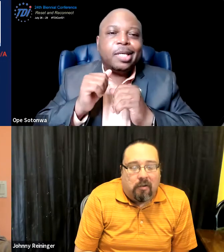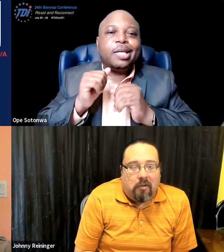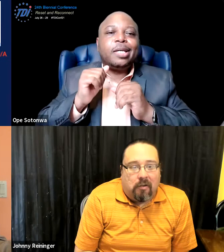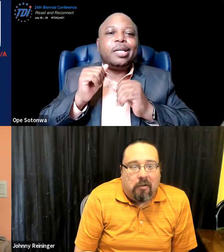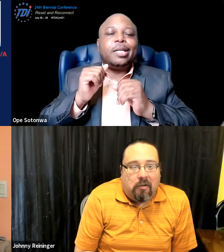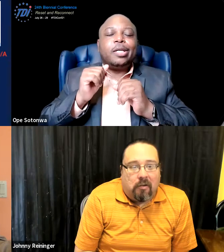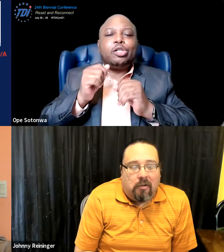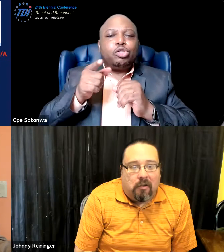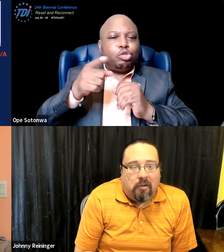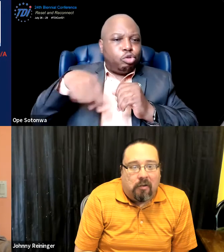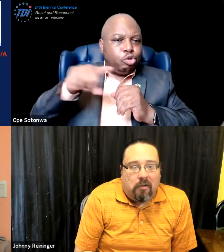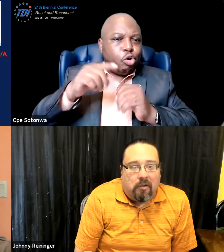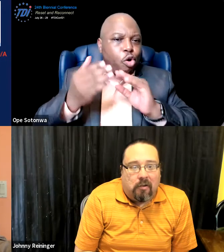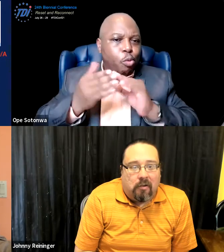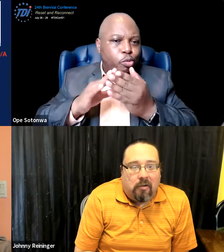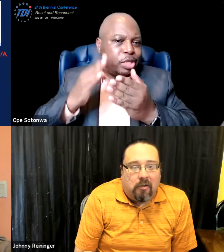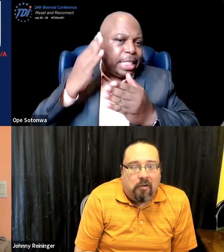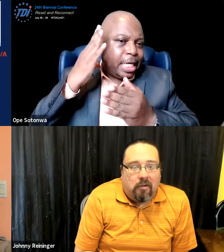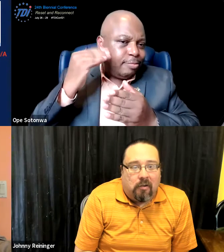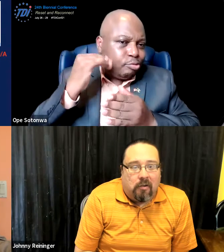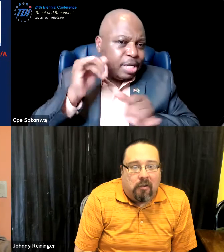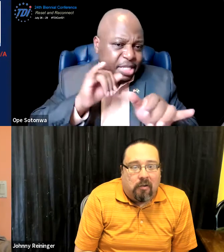most comfortable with